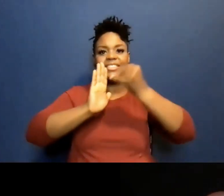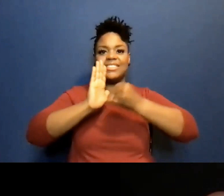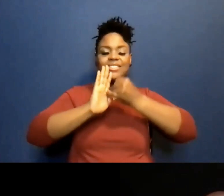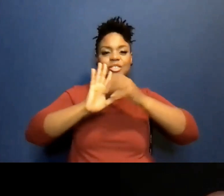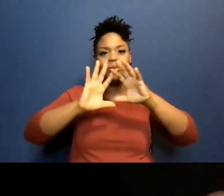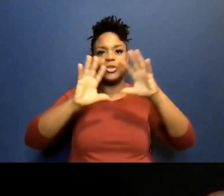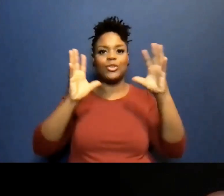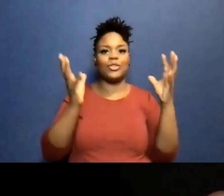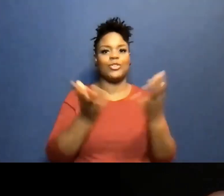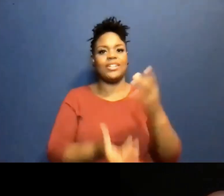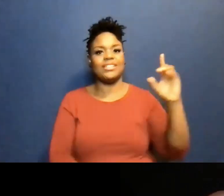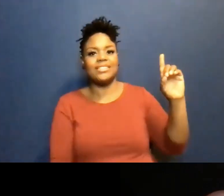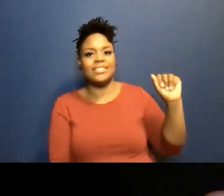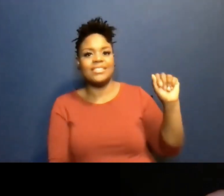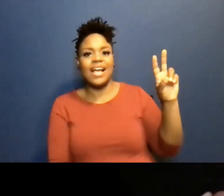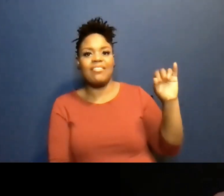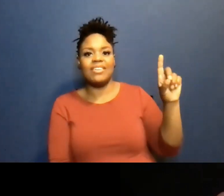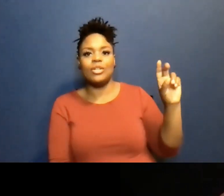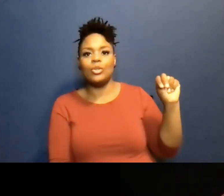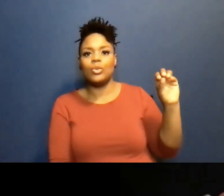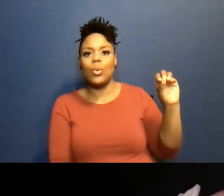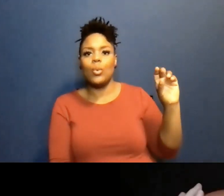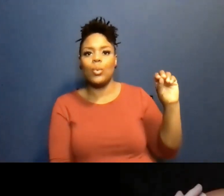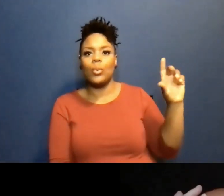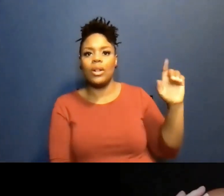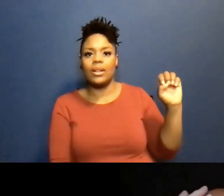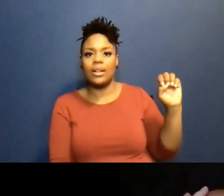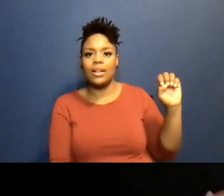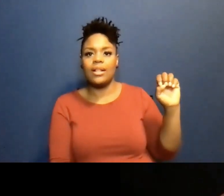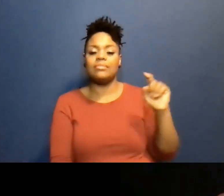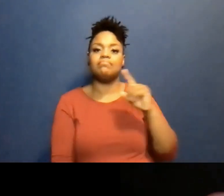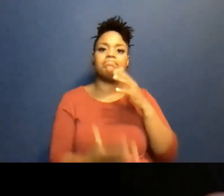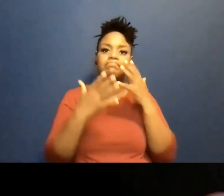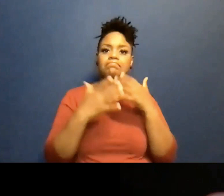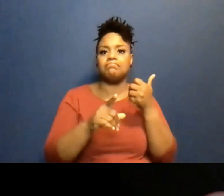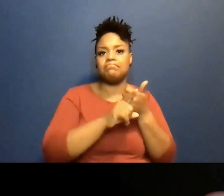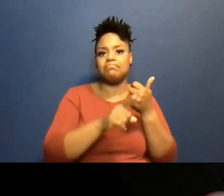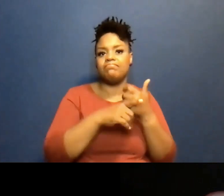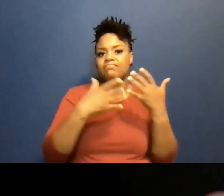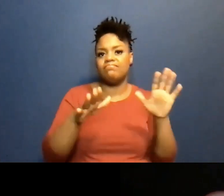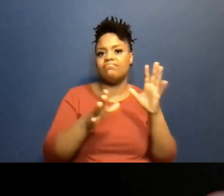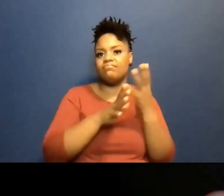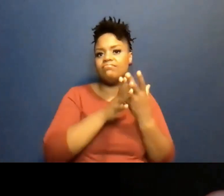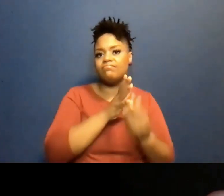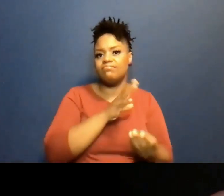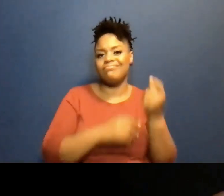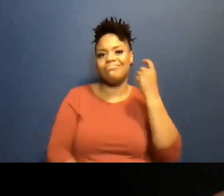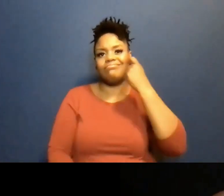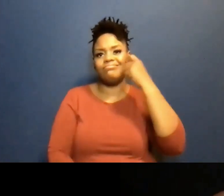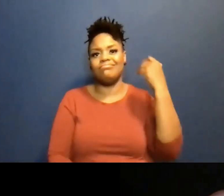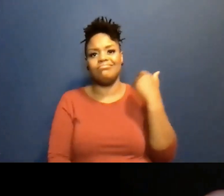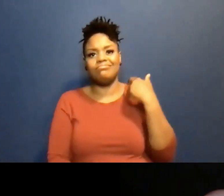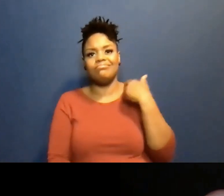yesterday, sadly. He was in his 50s, but died sort of young. A wonderful, wonderful dancer.